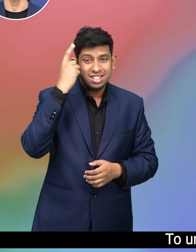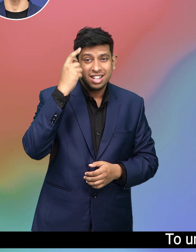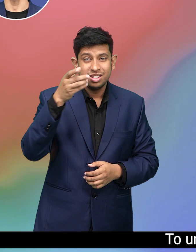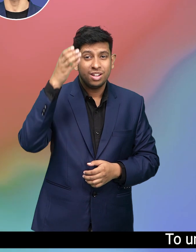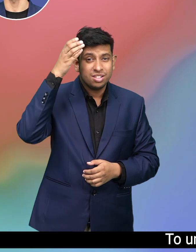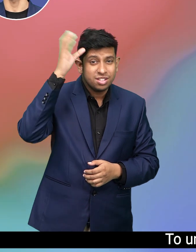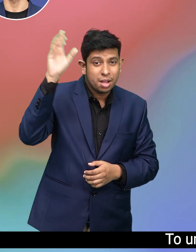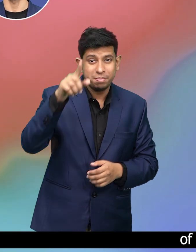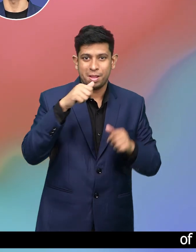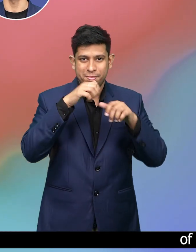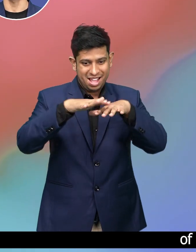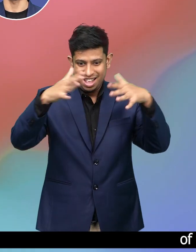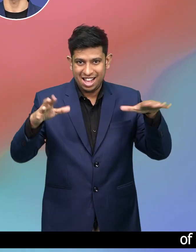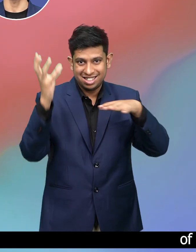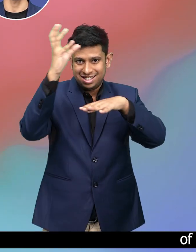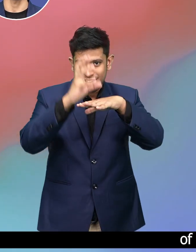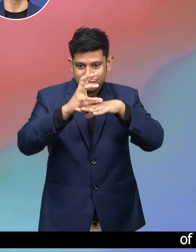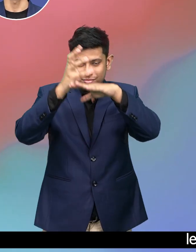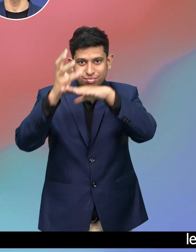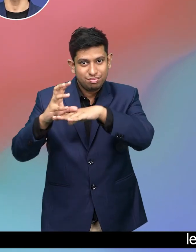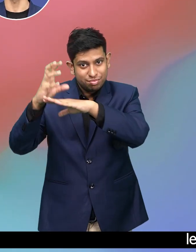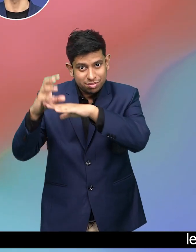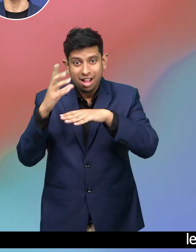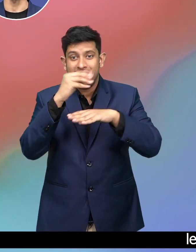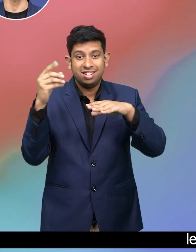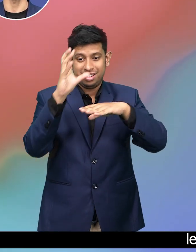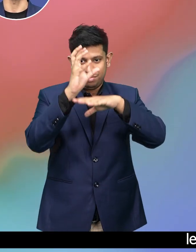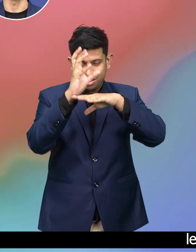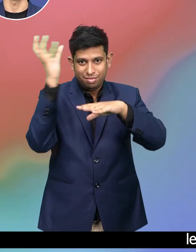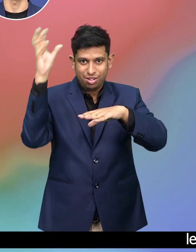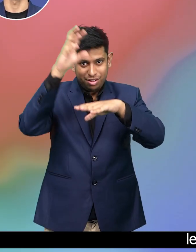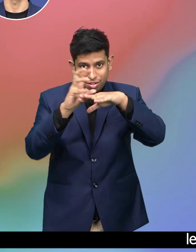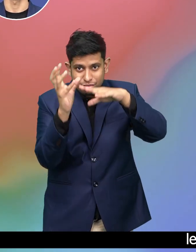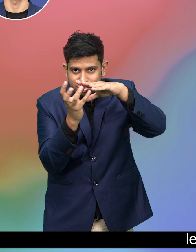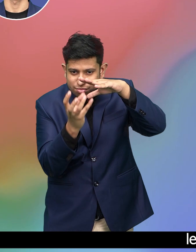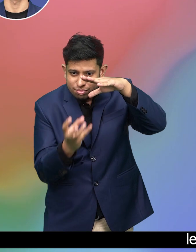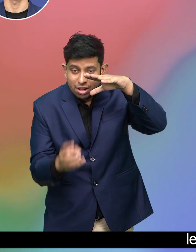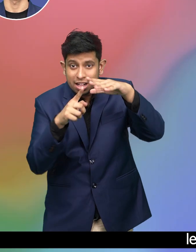To understand the concept of floating and sinking, let us do an activity.